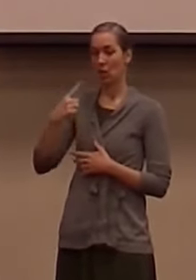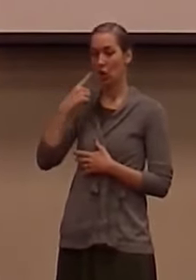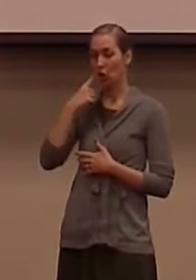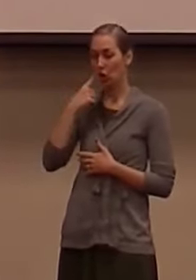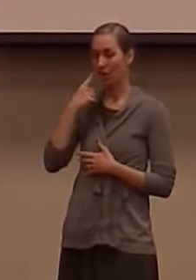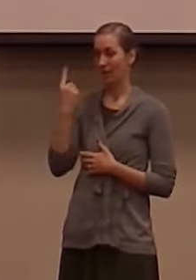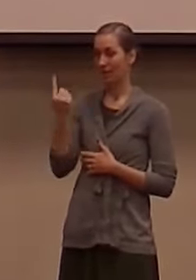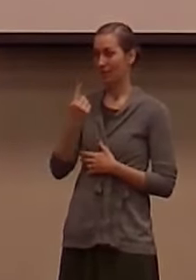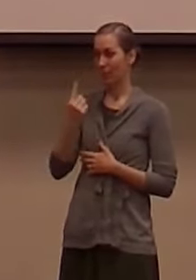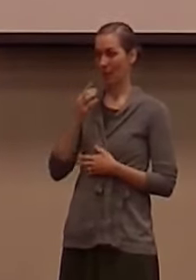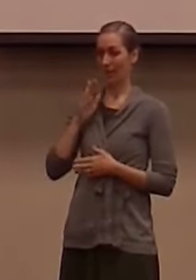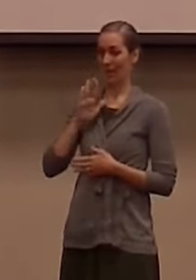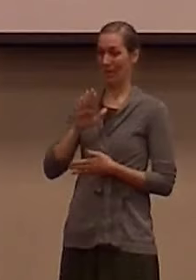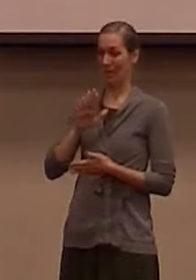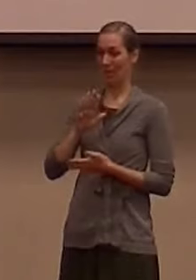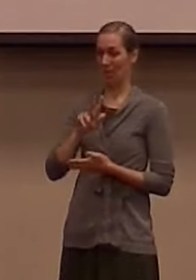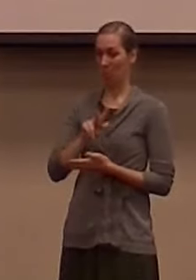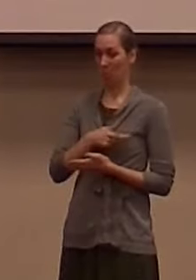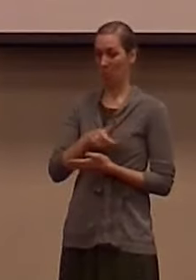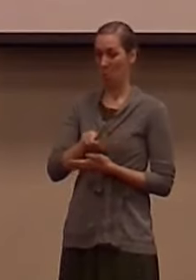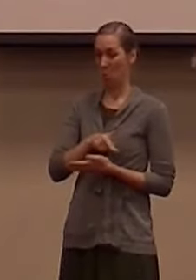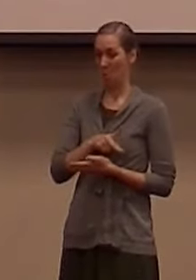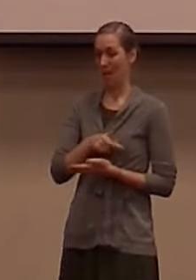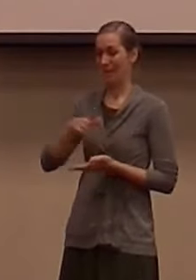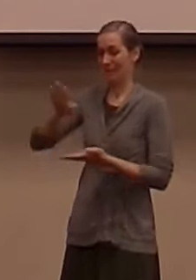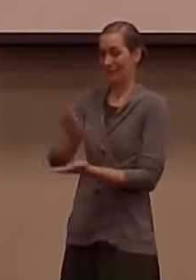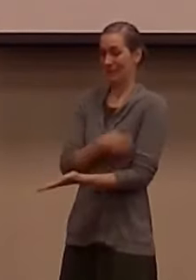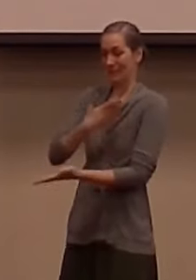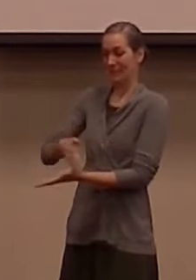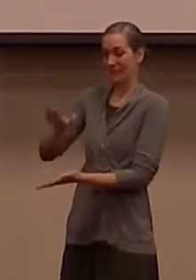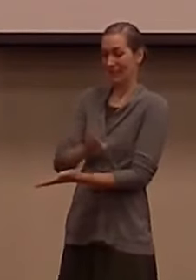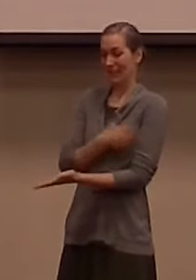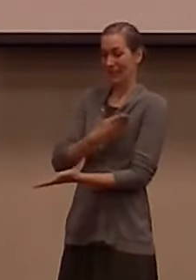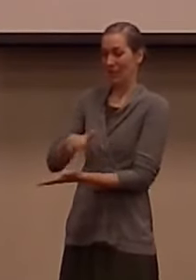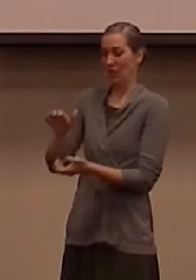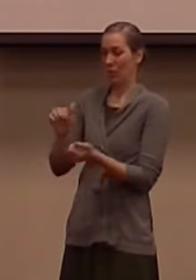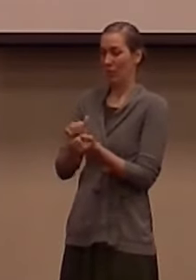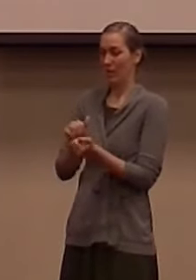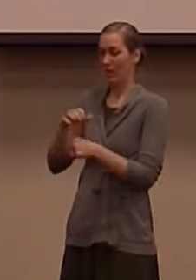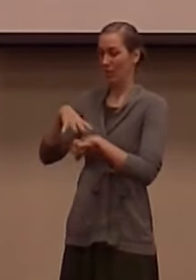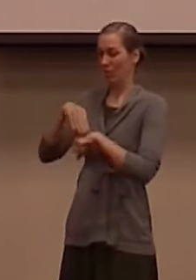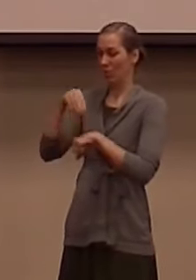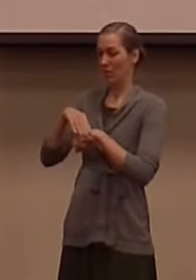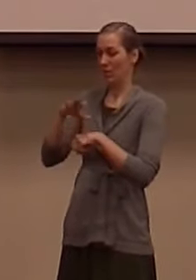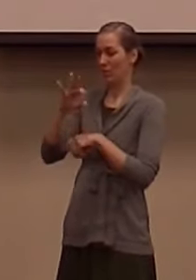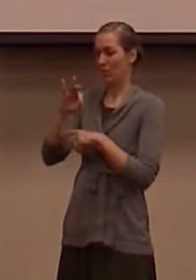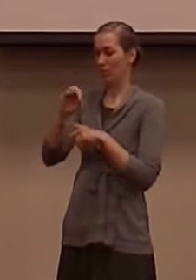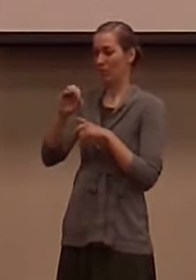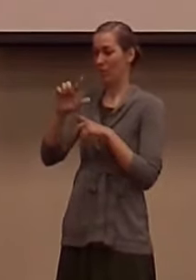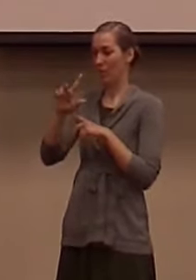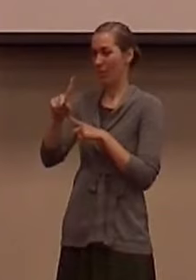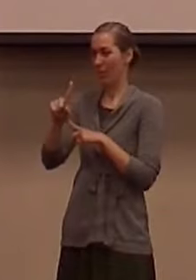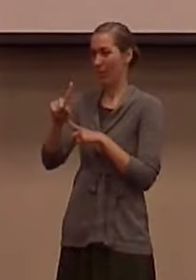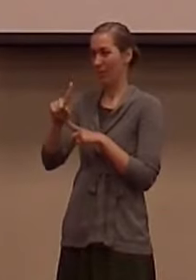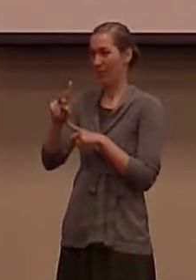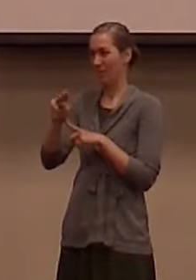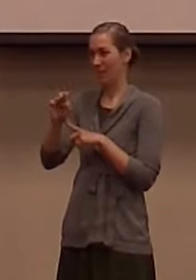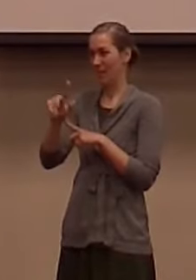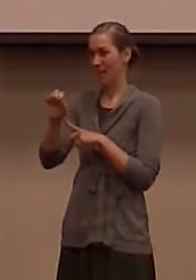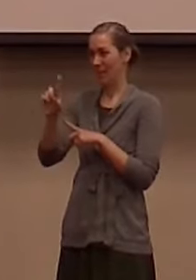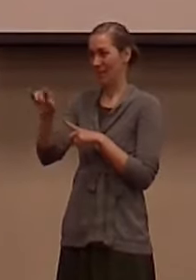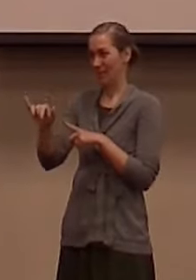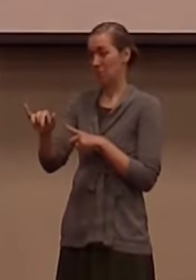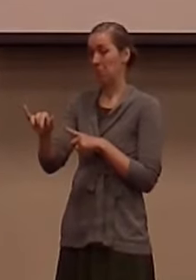put that poem to a Swedish folk medley. And so that was kind of cool. Someone turned his poem into a song. Well,